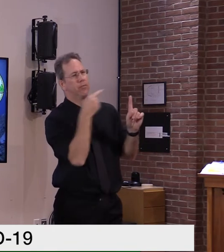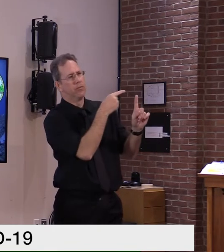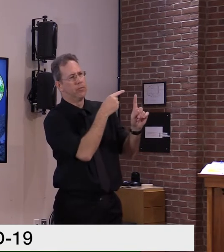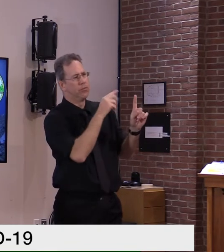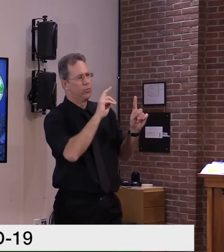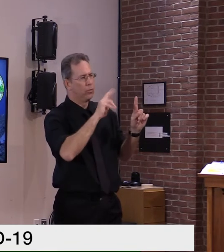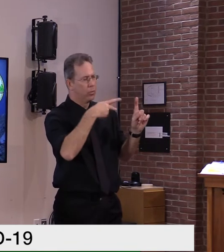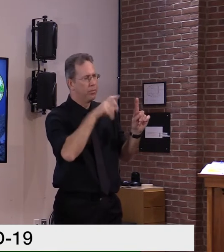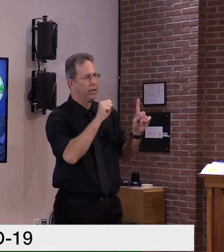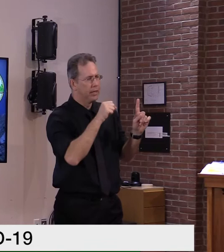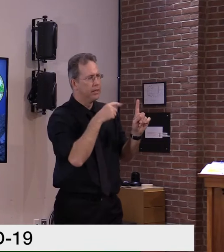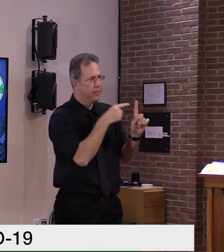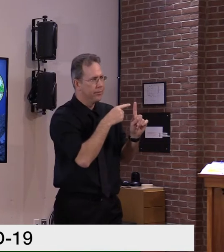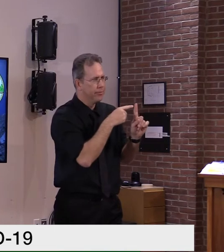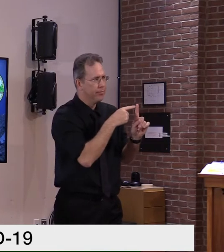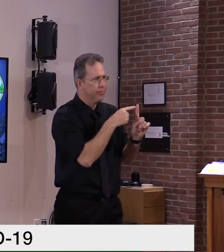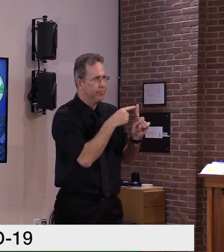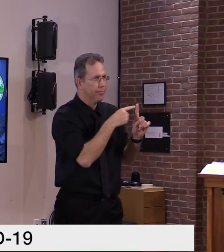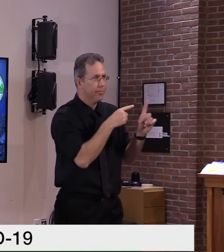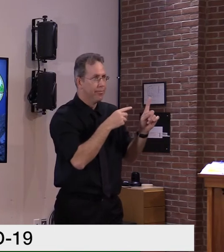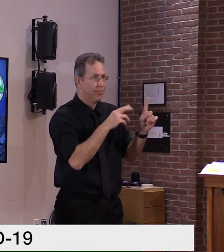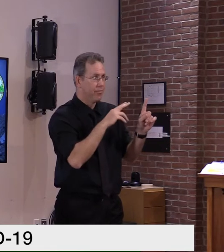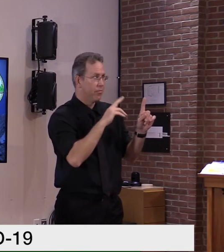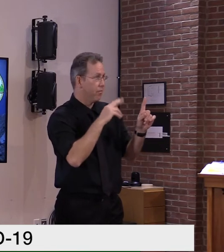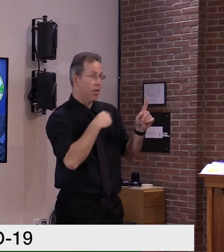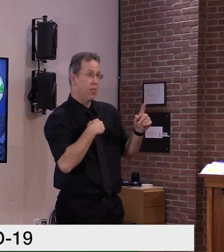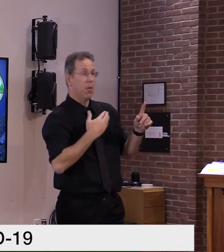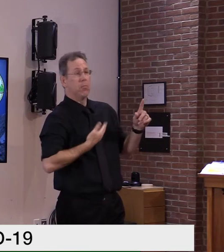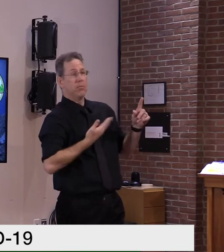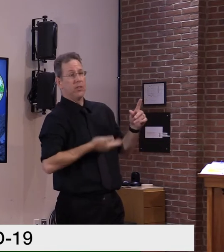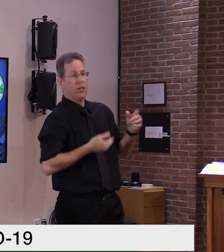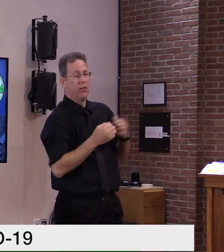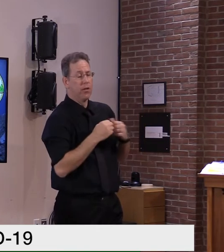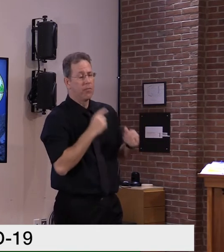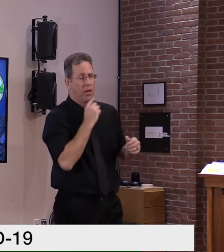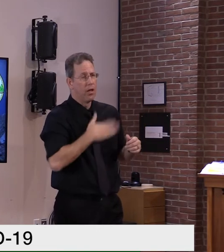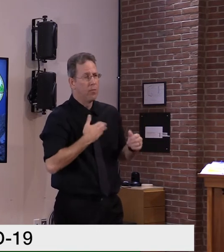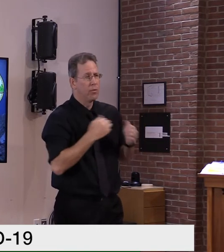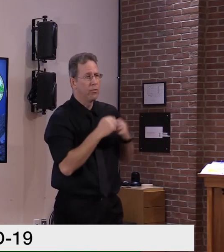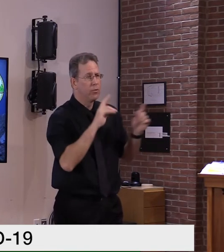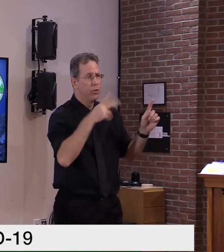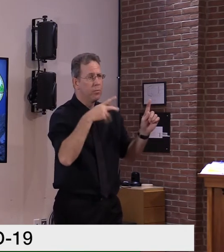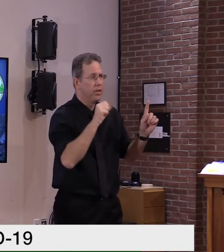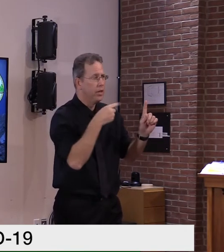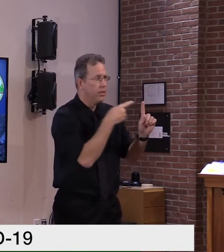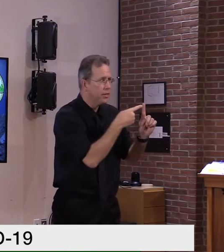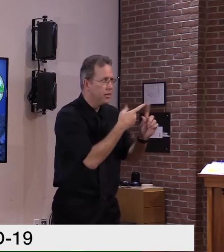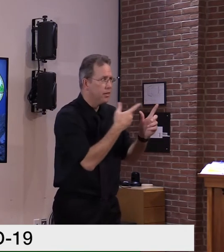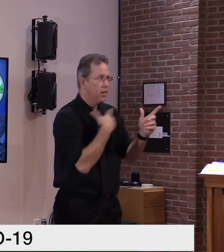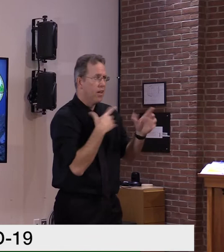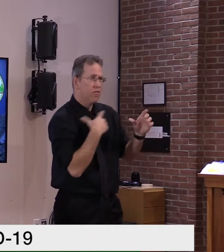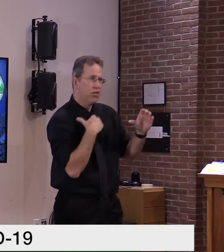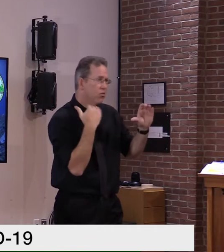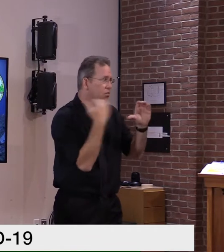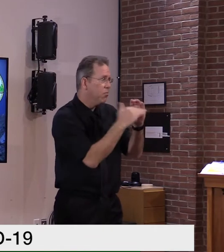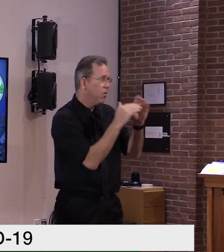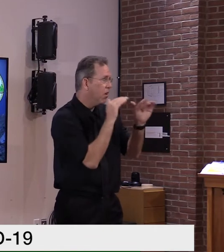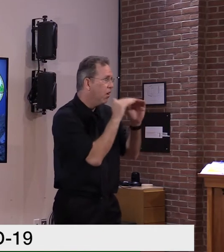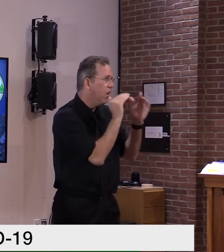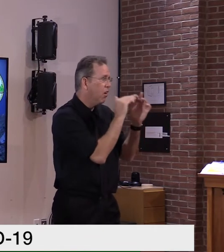is upsetting here, to me at least, and the fact that email addresses went out is upsetting to me, but I think it's too